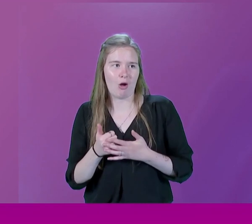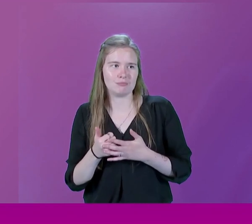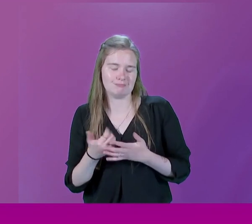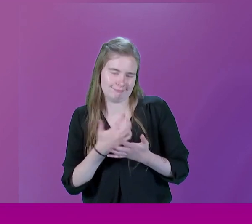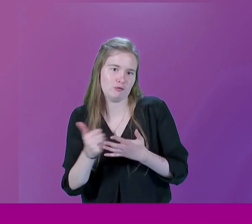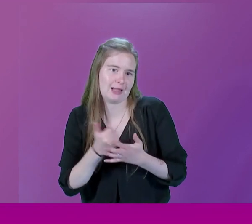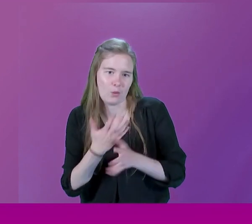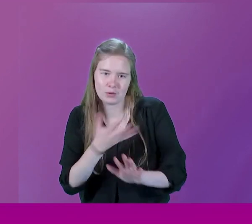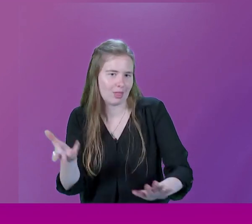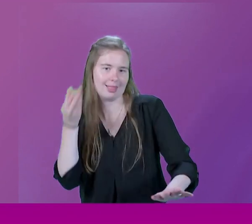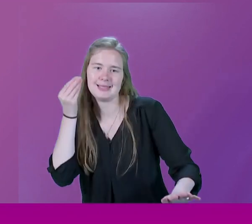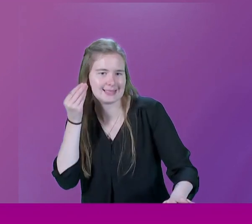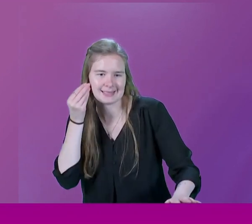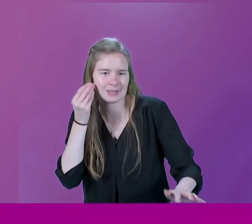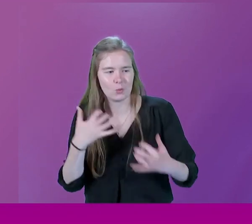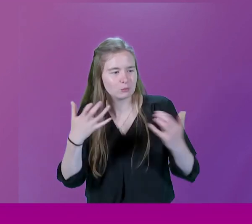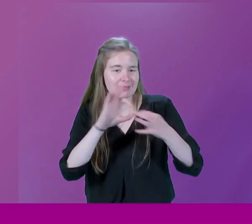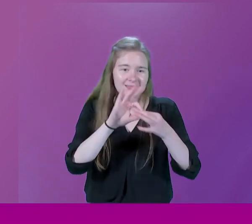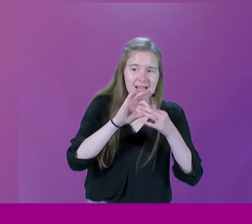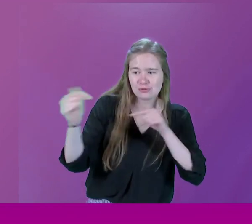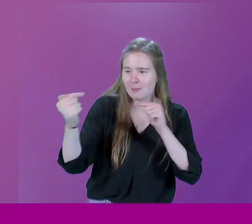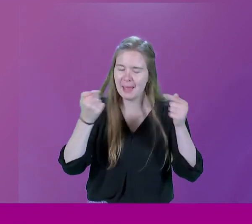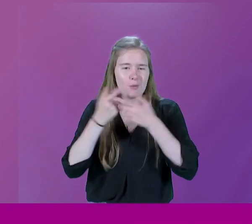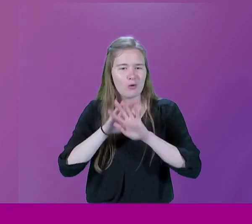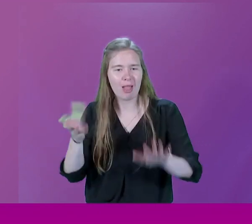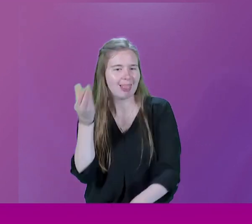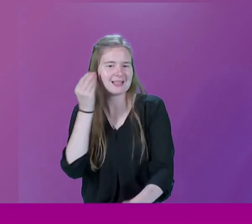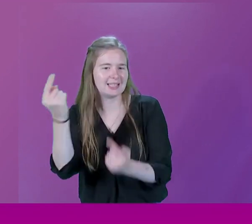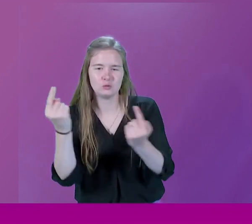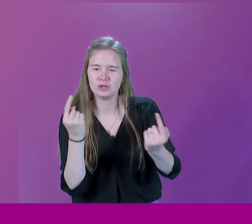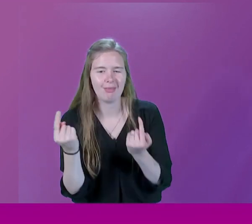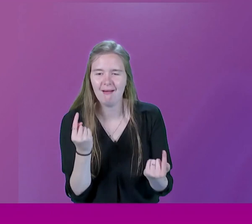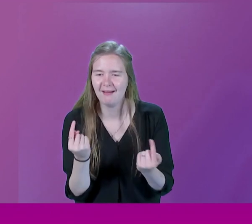often, we don't listen, even when we're engaged in the debate. But I wonder if you could